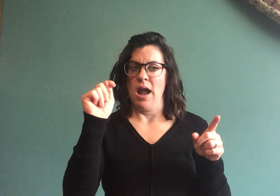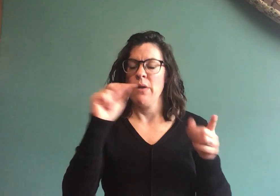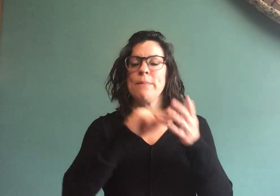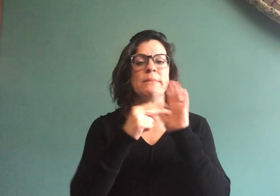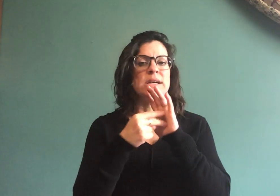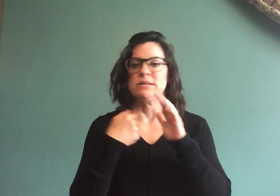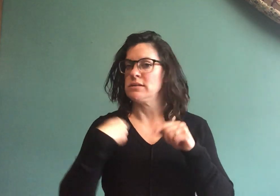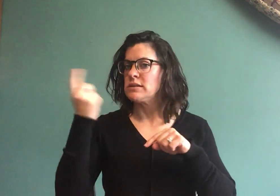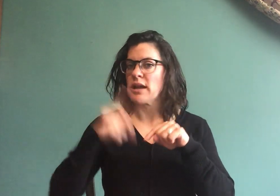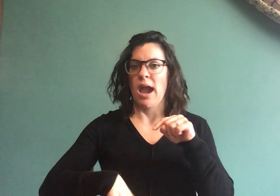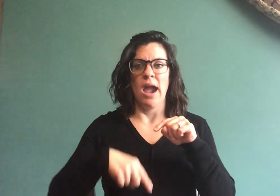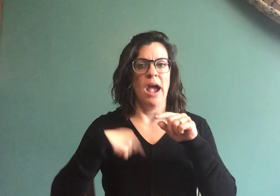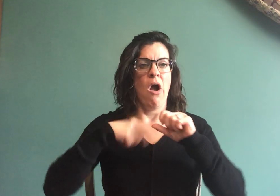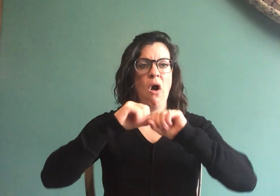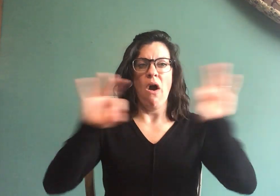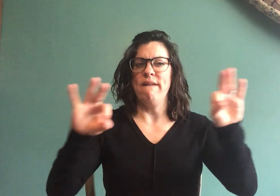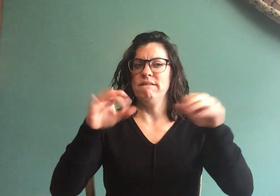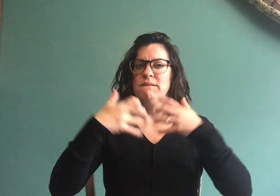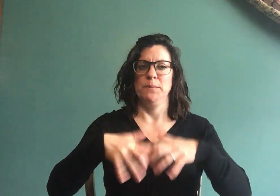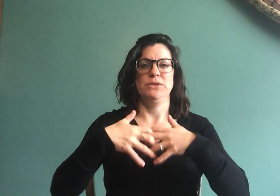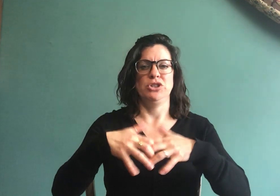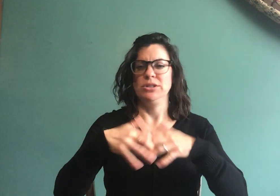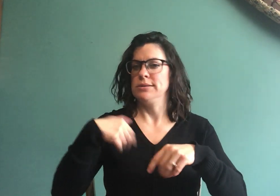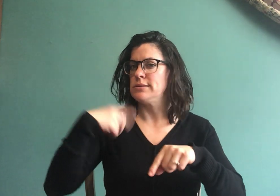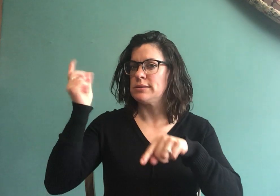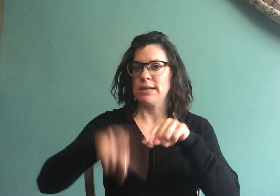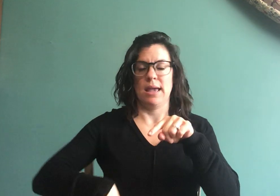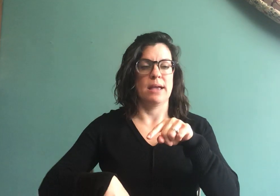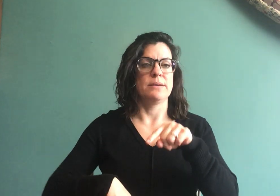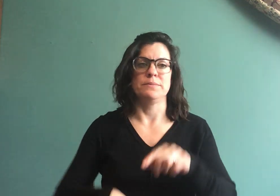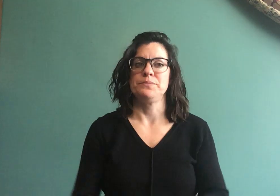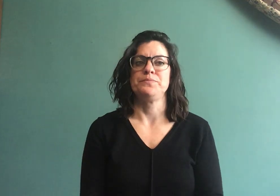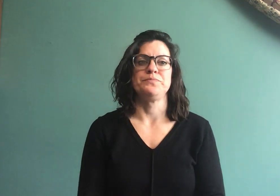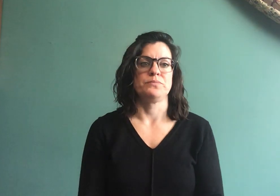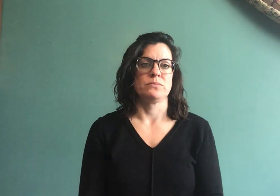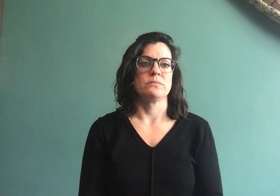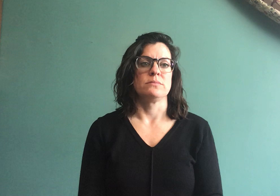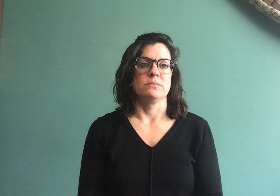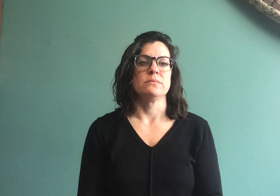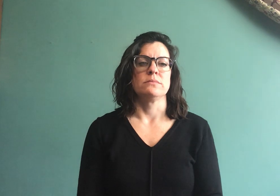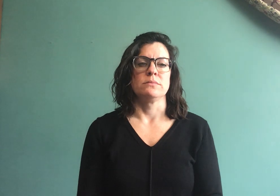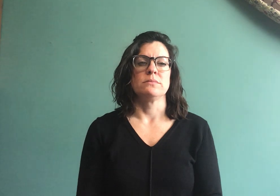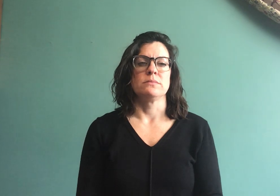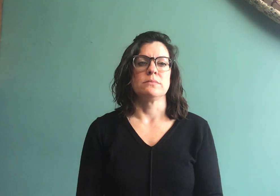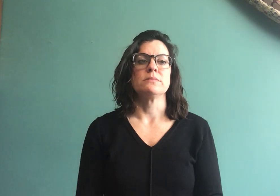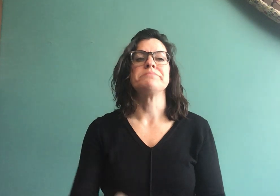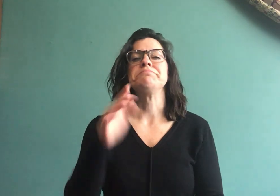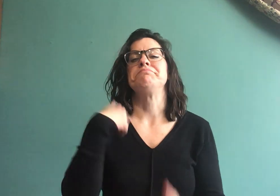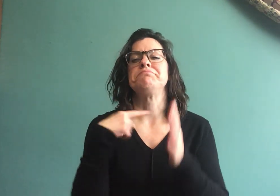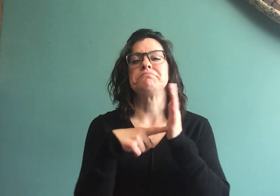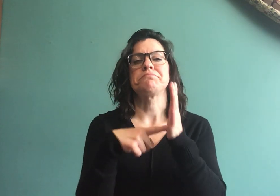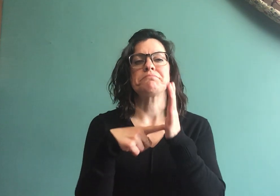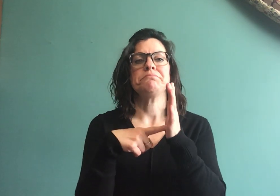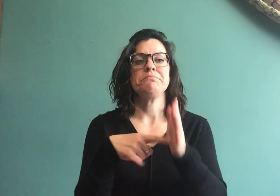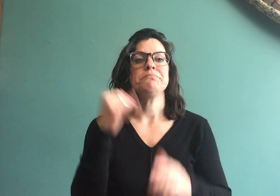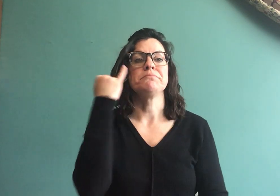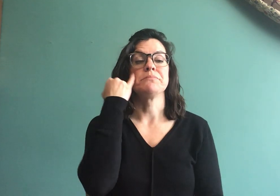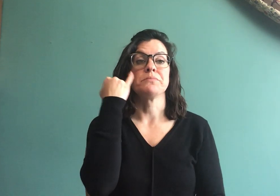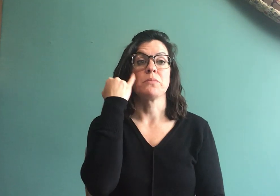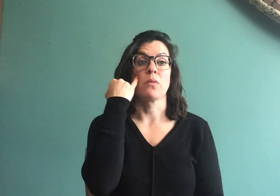on. Let's look at this. Okay, let's say we didn't put this on here. Okay, and Sam, you're underneath the machine and you're changing